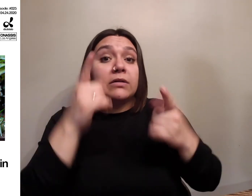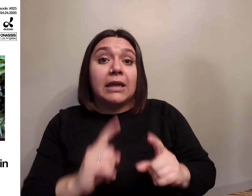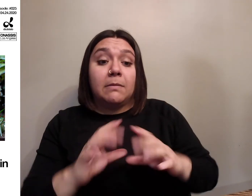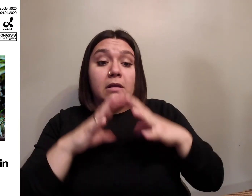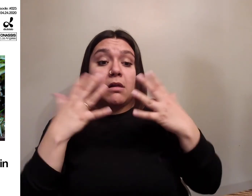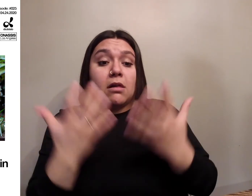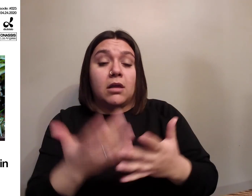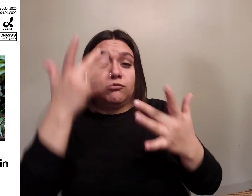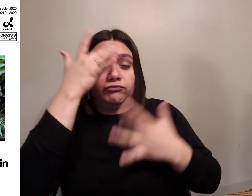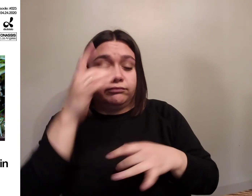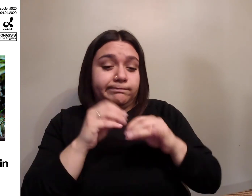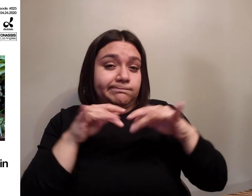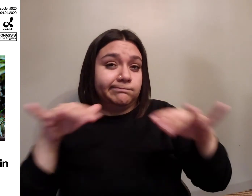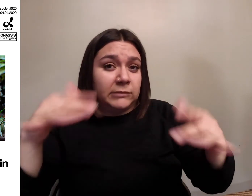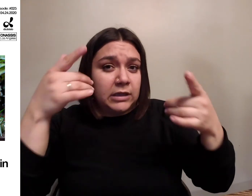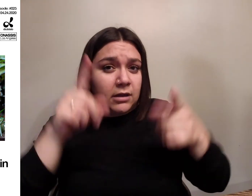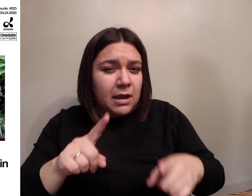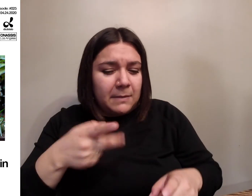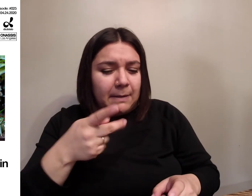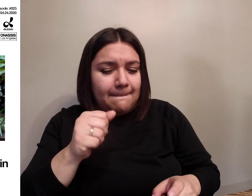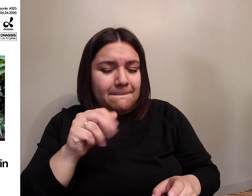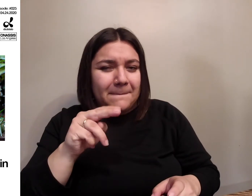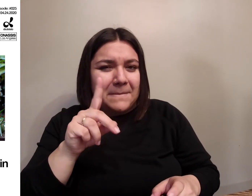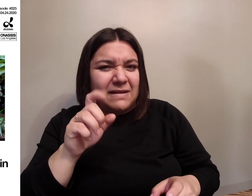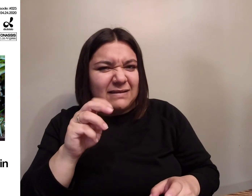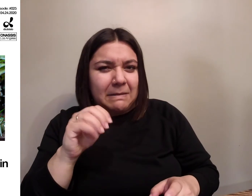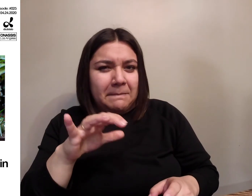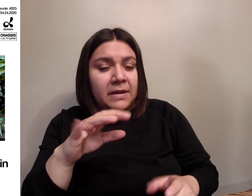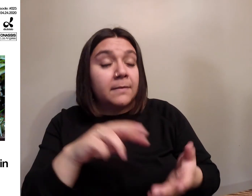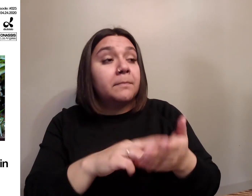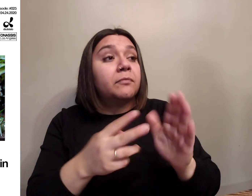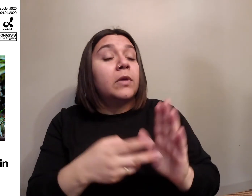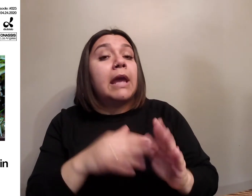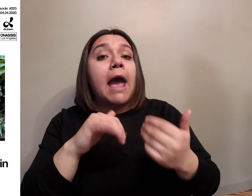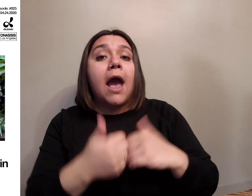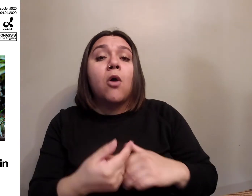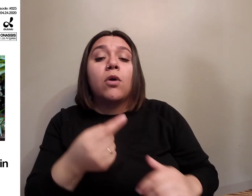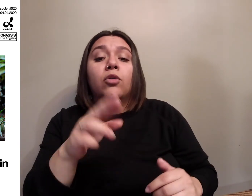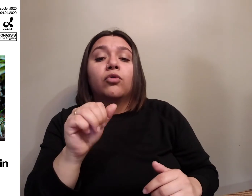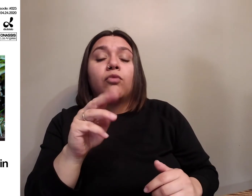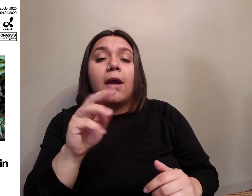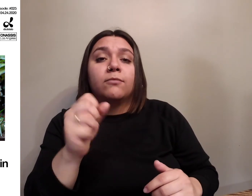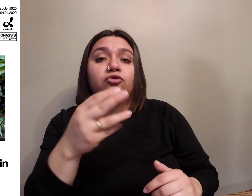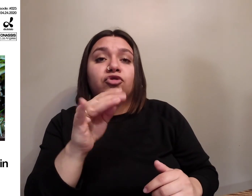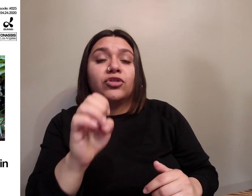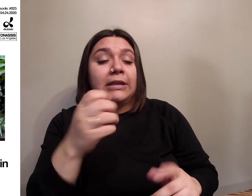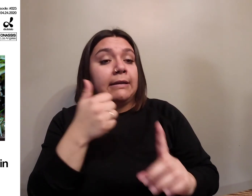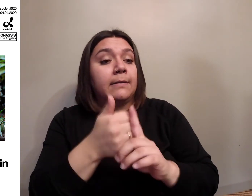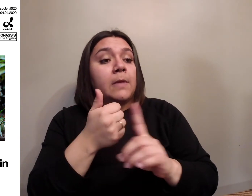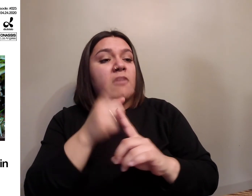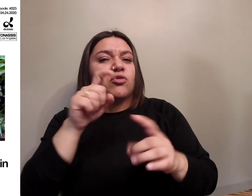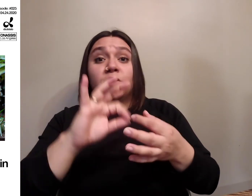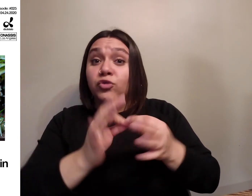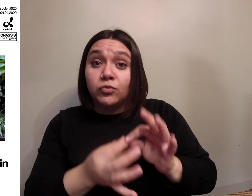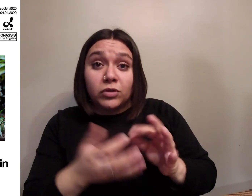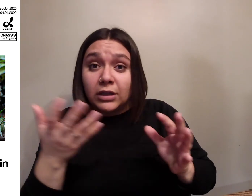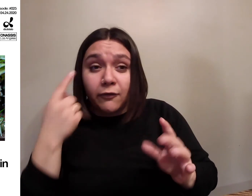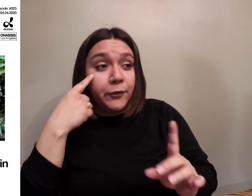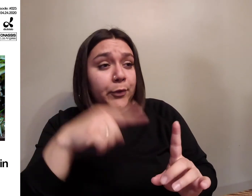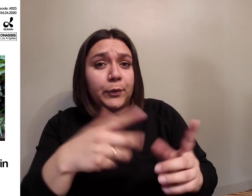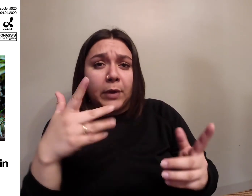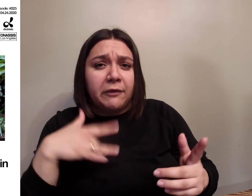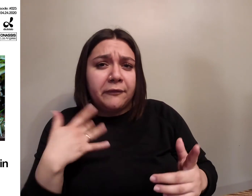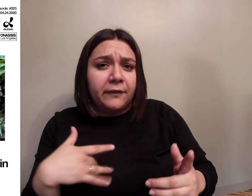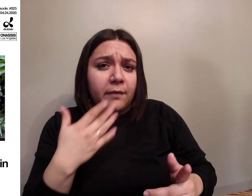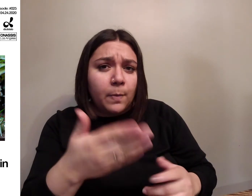viable option was liberal democracy, and history from now on could only go forward. And thanks to digital technologies, we were all going to become